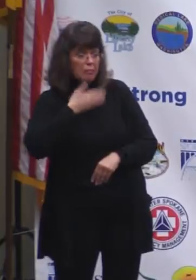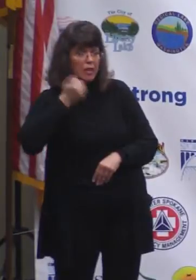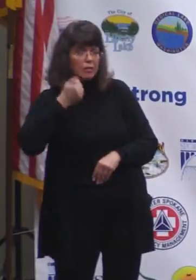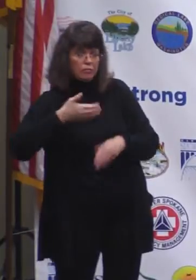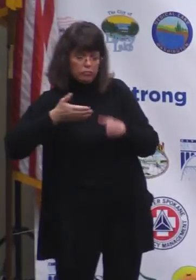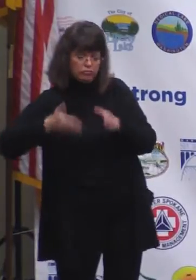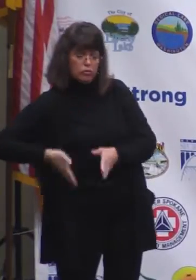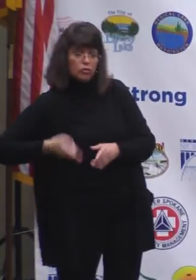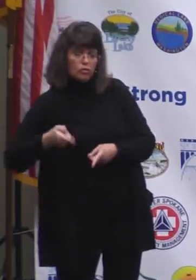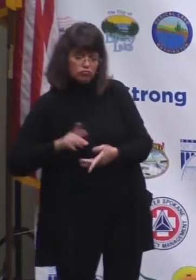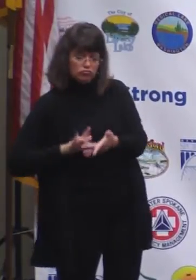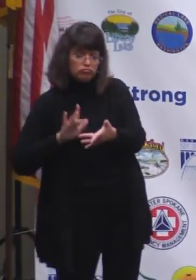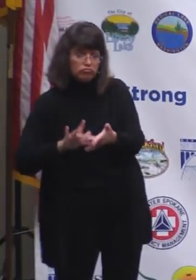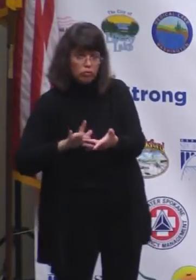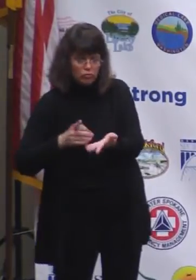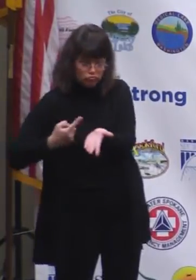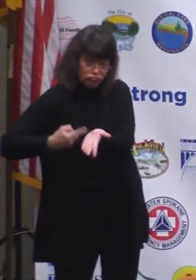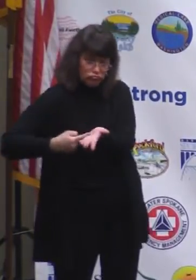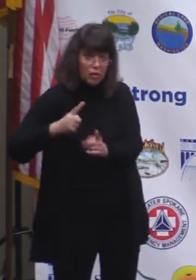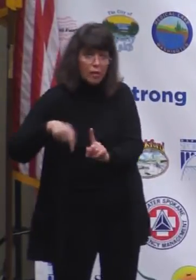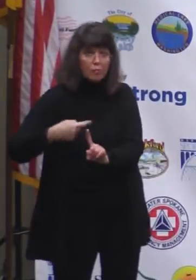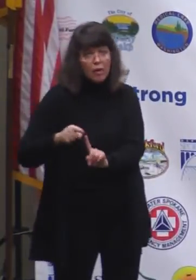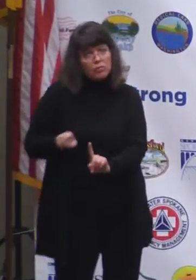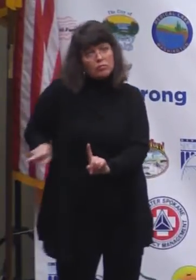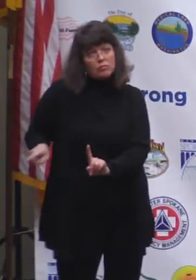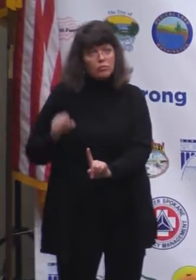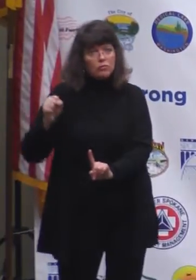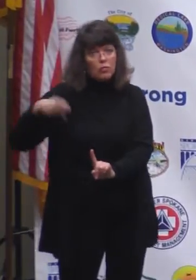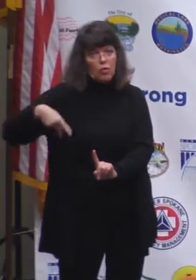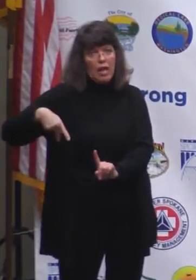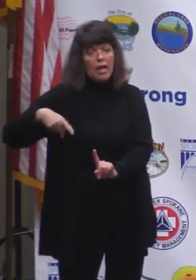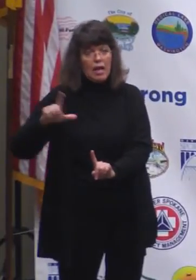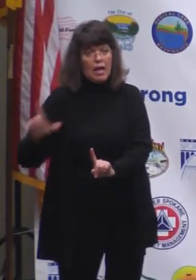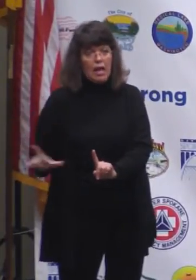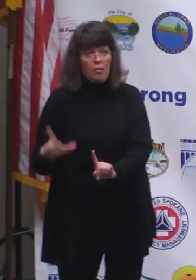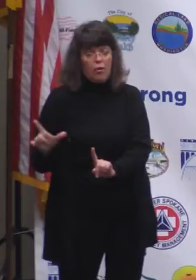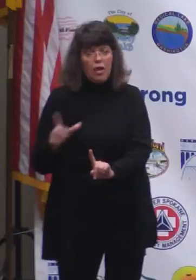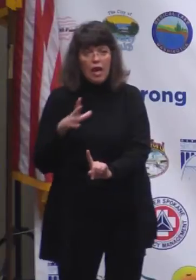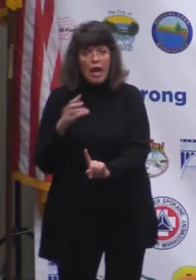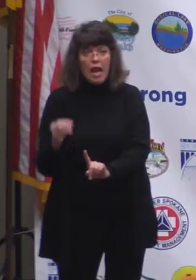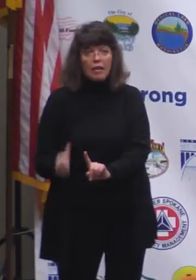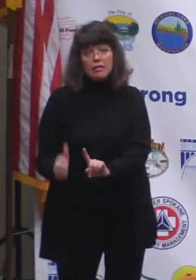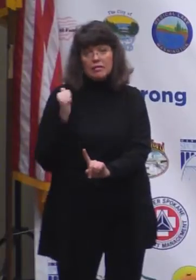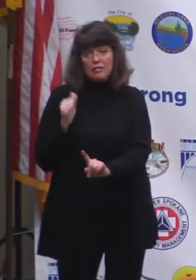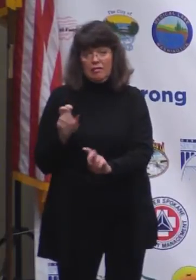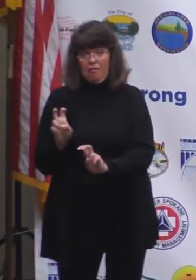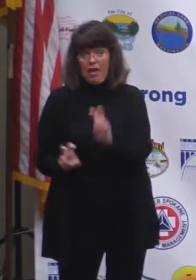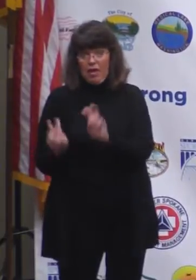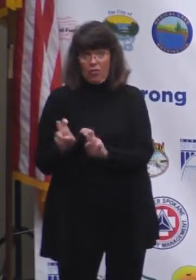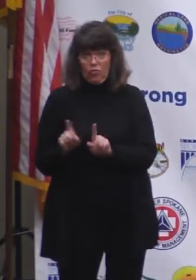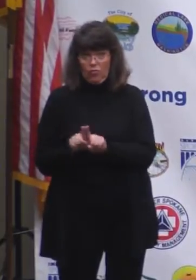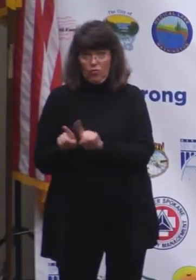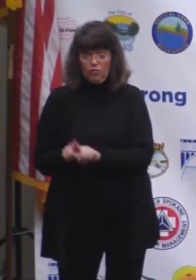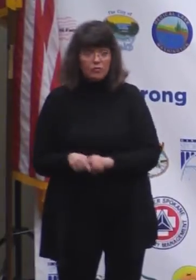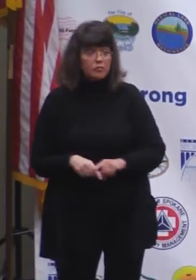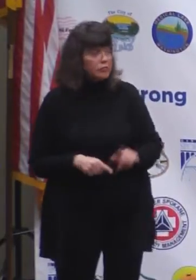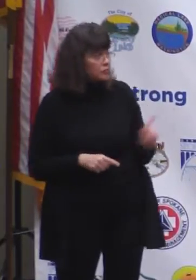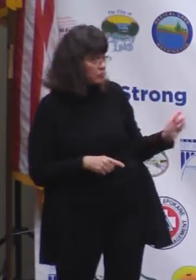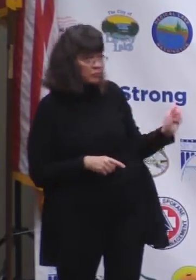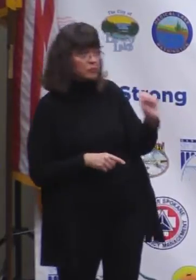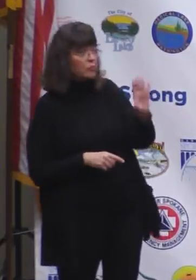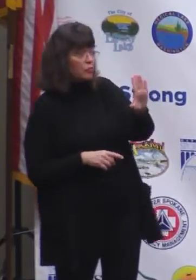the downtown Spokane Library site and the fairground site. Sure. You want me to go ahead and do that?